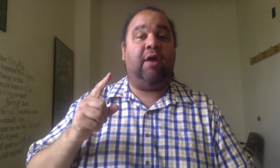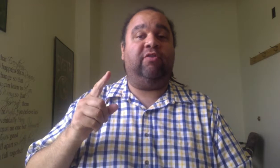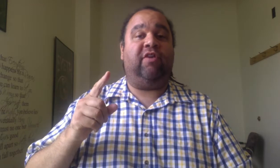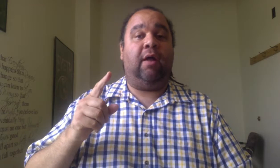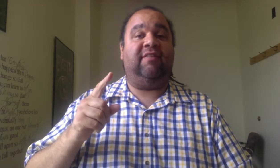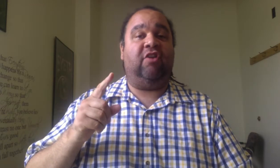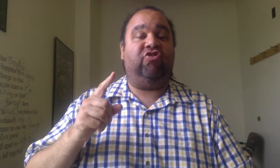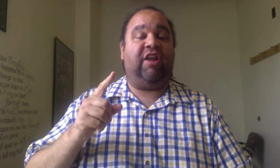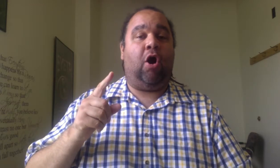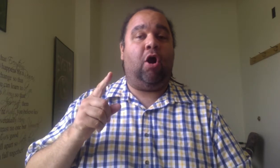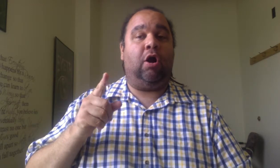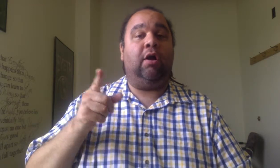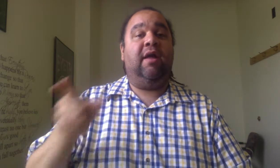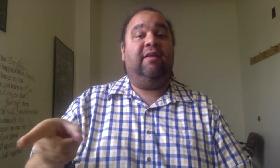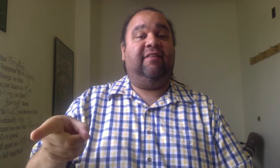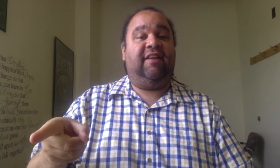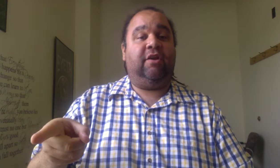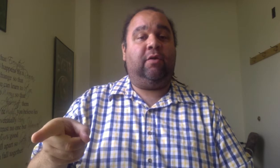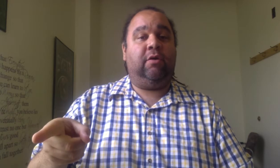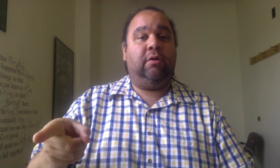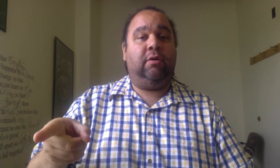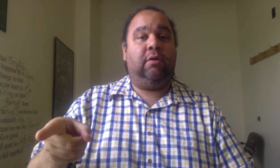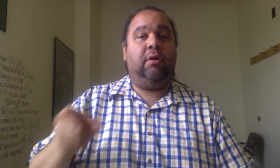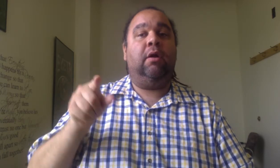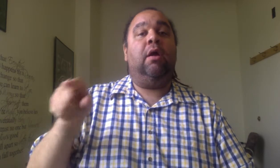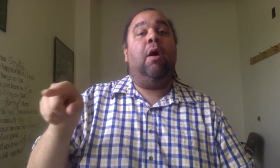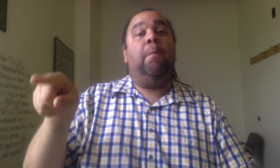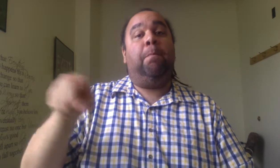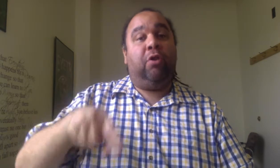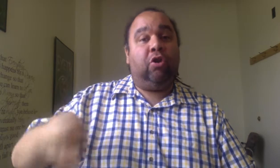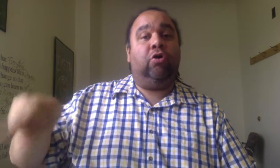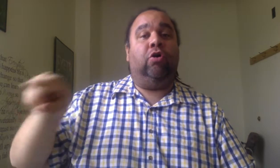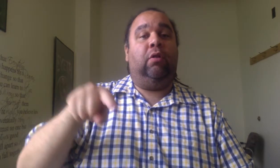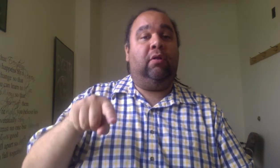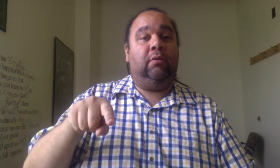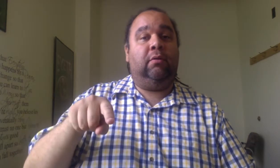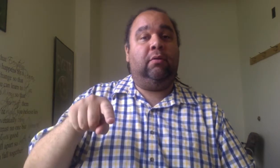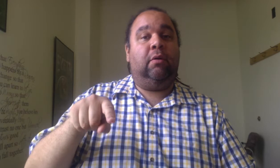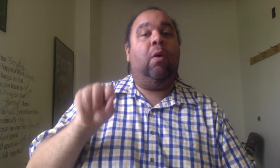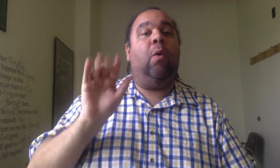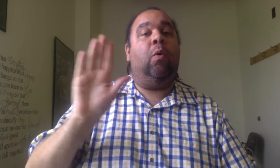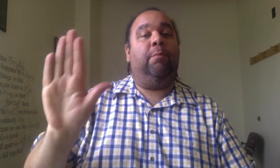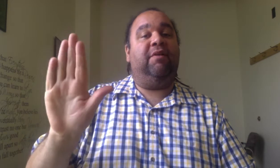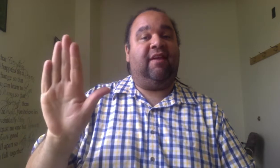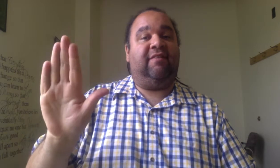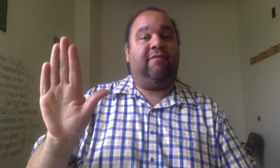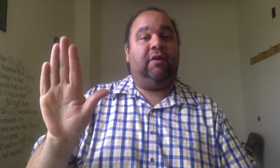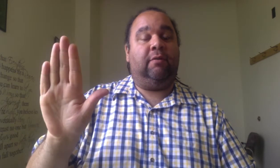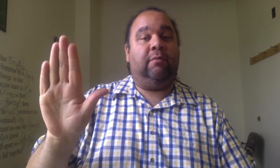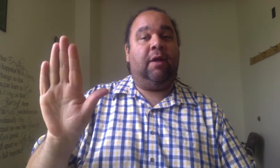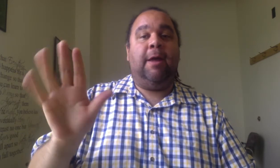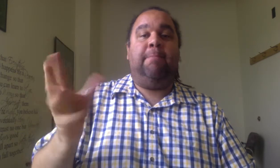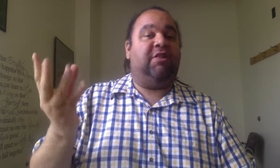Pronouns essentially are singular, plural, or possessive. But there's